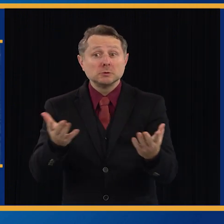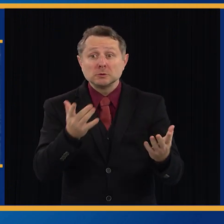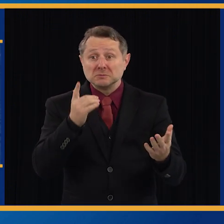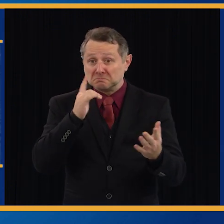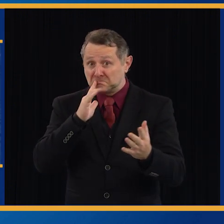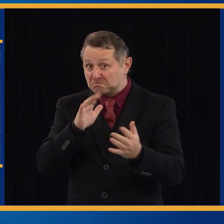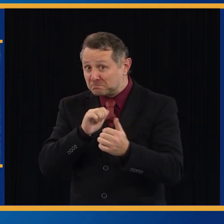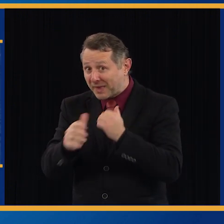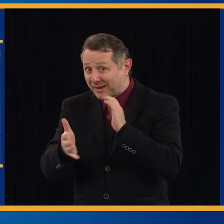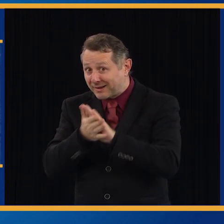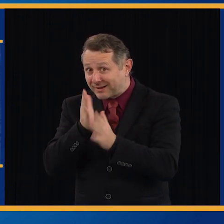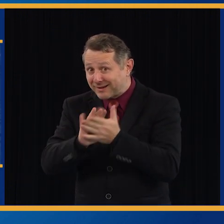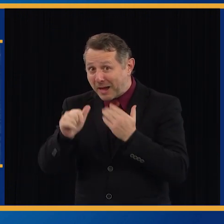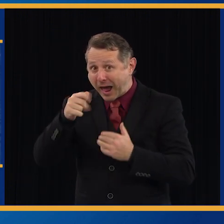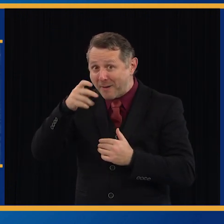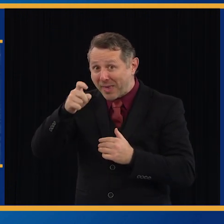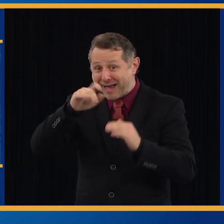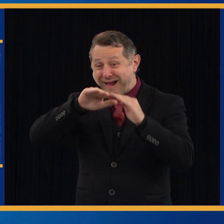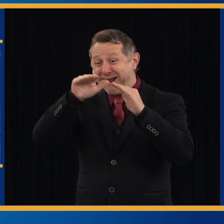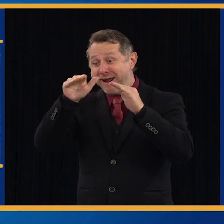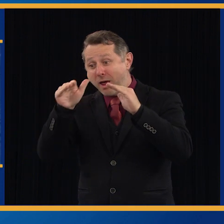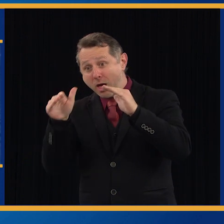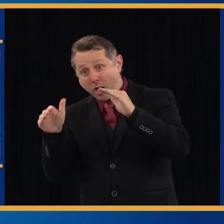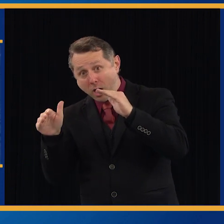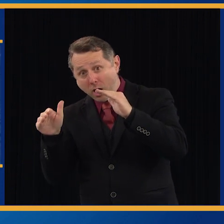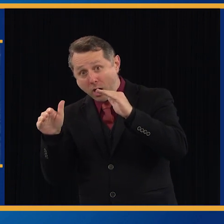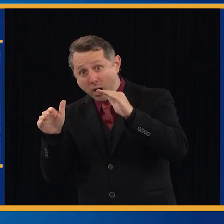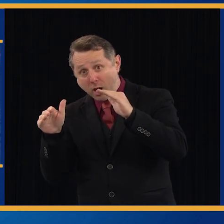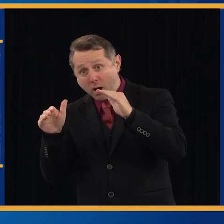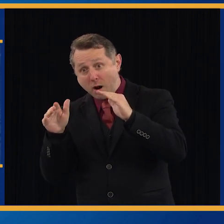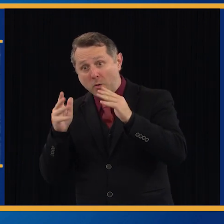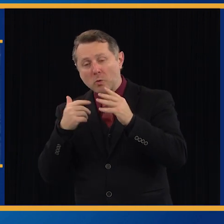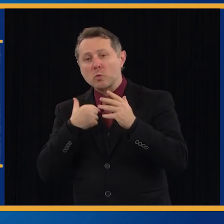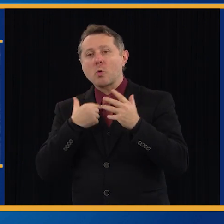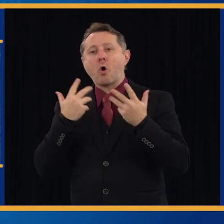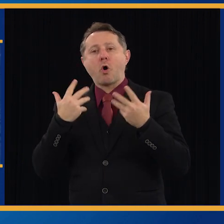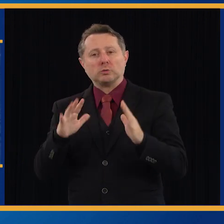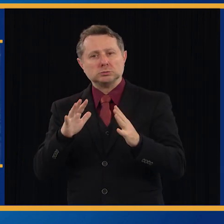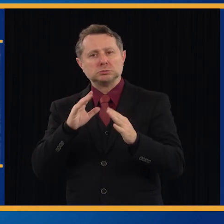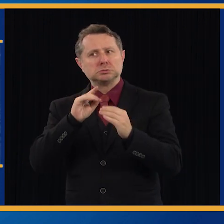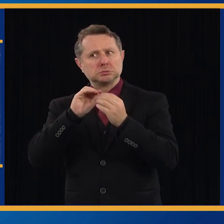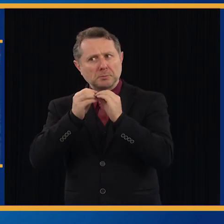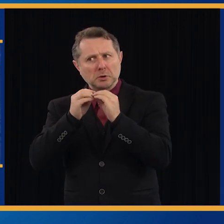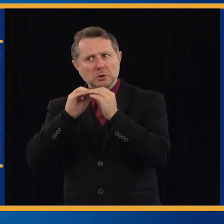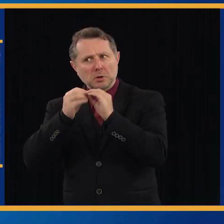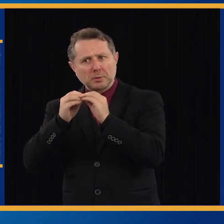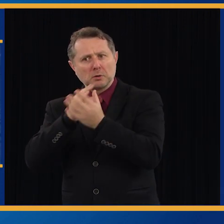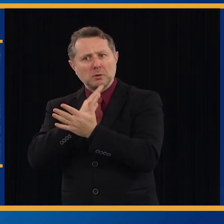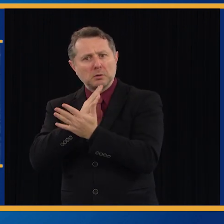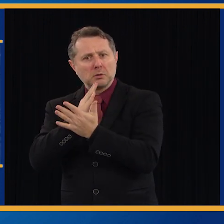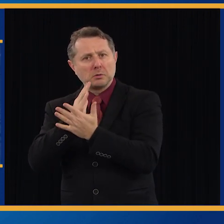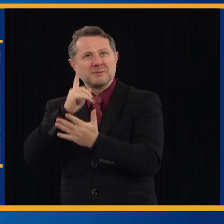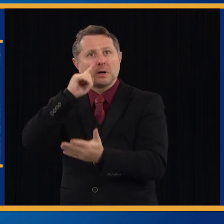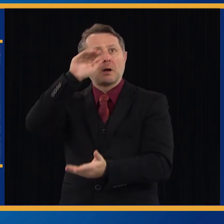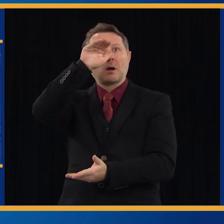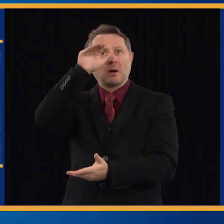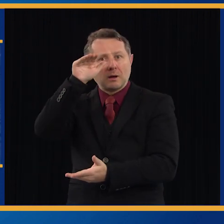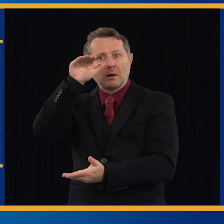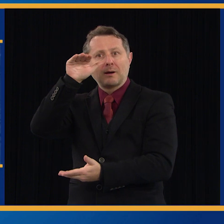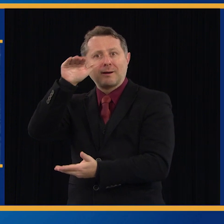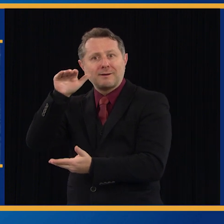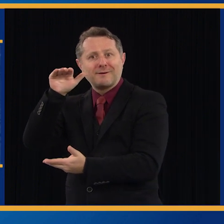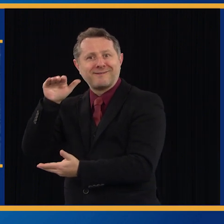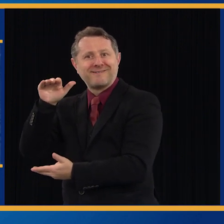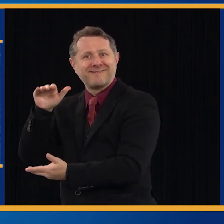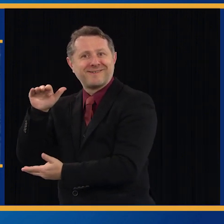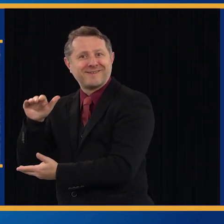apex? We have had a number of days that have seen a reduction. The reduction is across the board. Hospitals